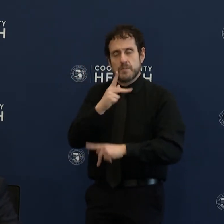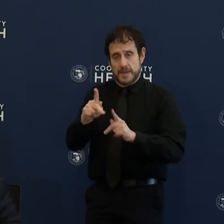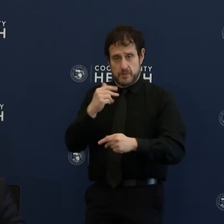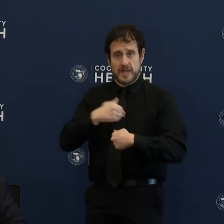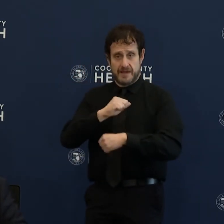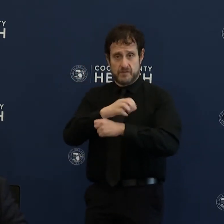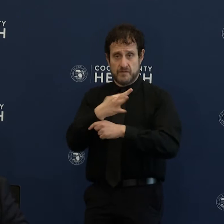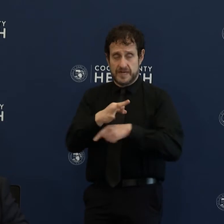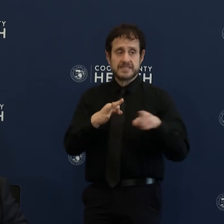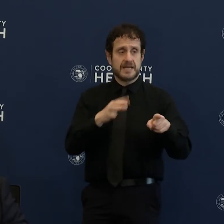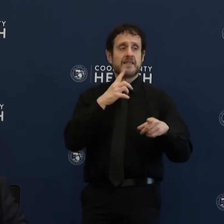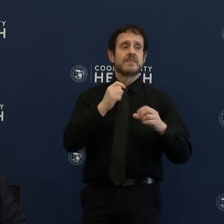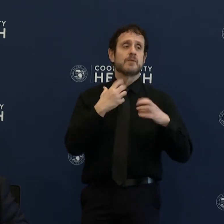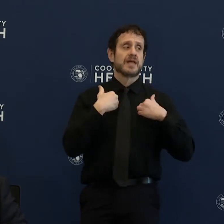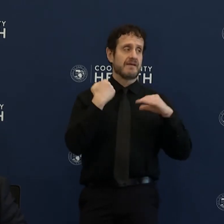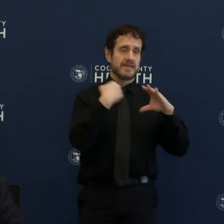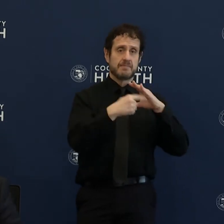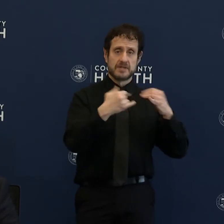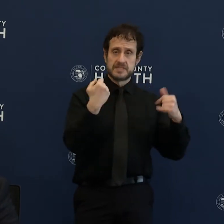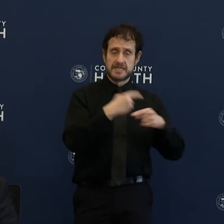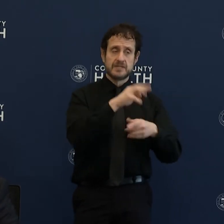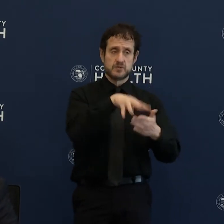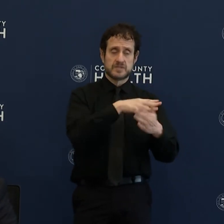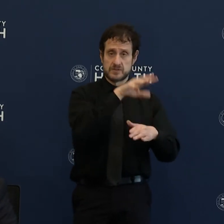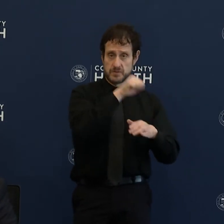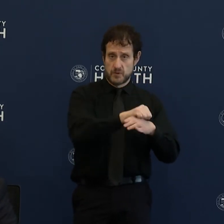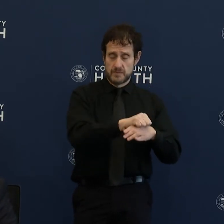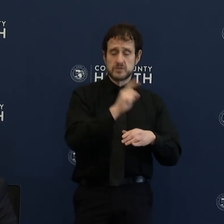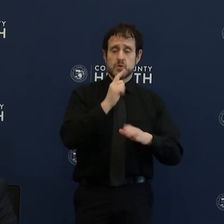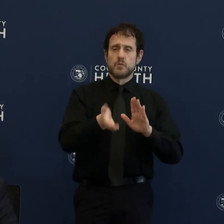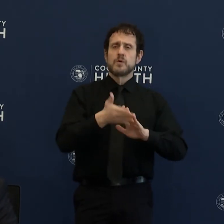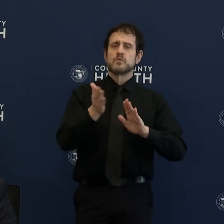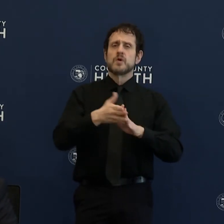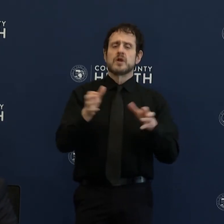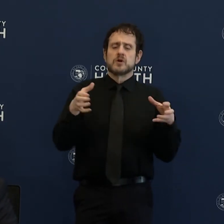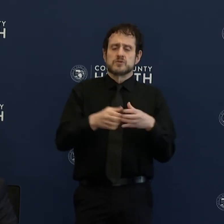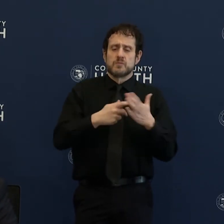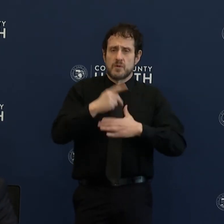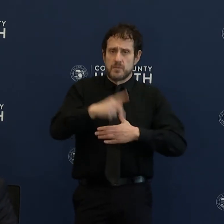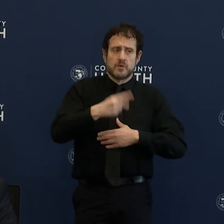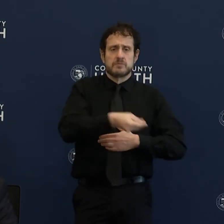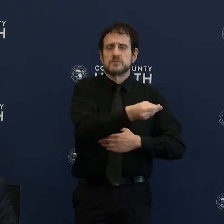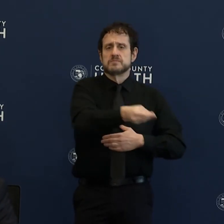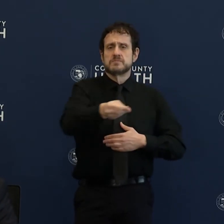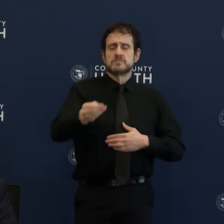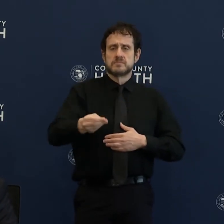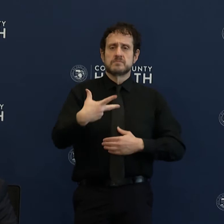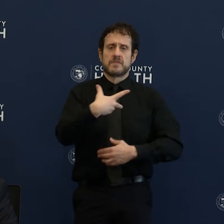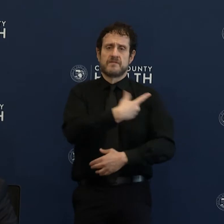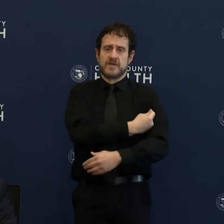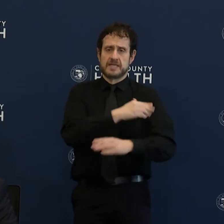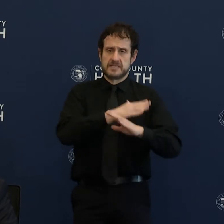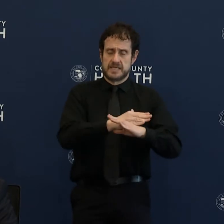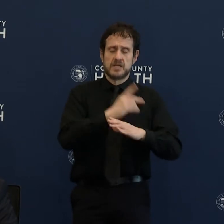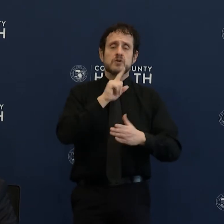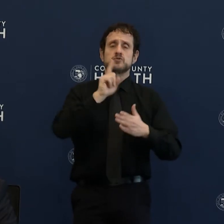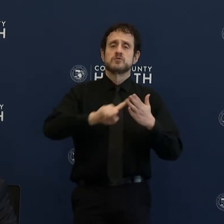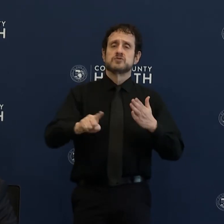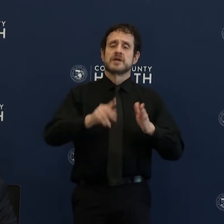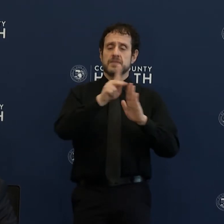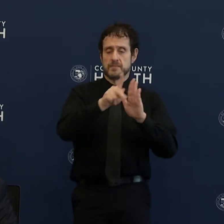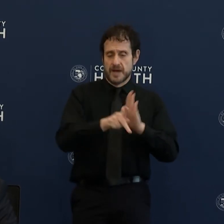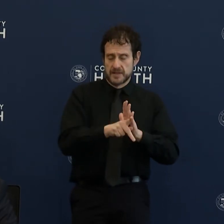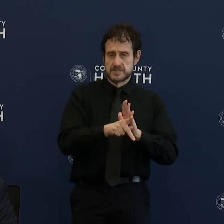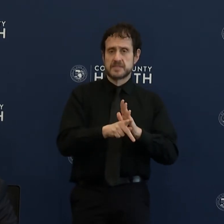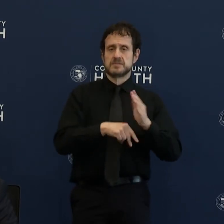to schedule their appointments. We will conduct a small pilot of it to administer the vaccine to check our policies, processes, and